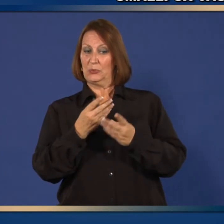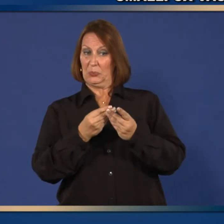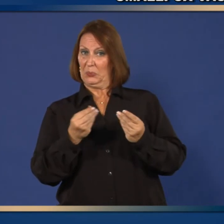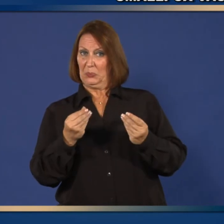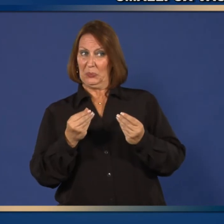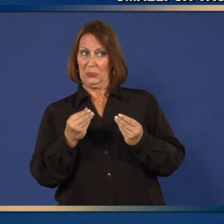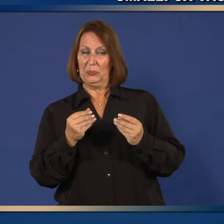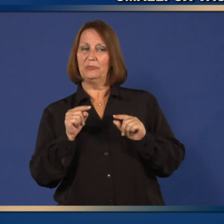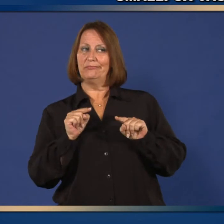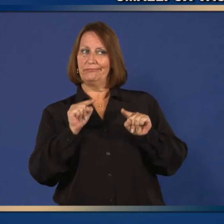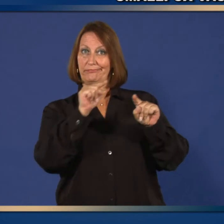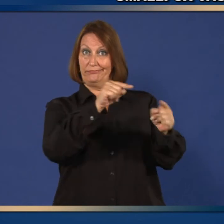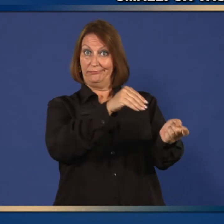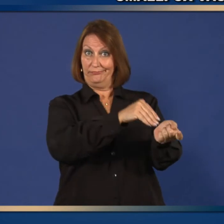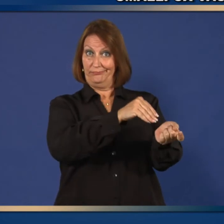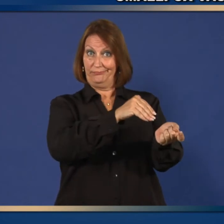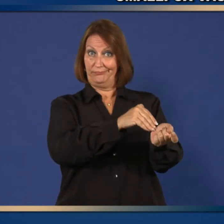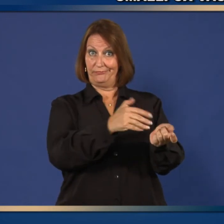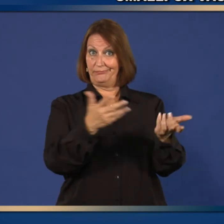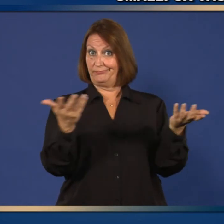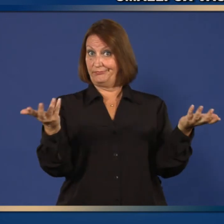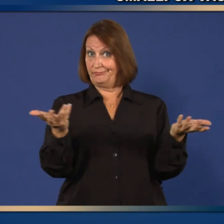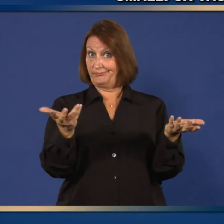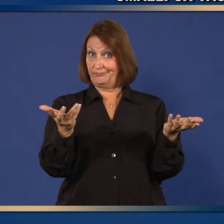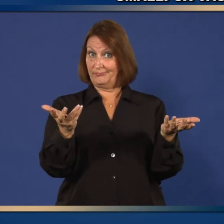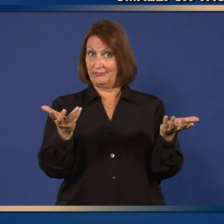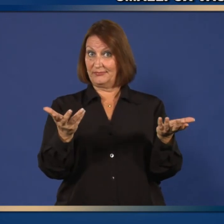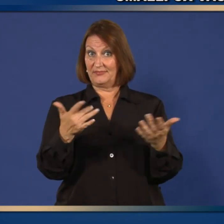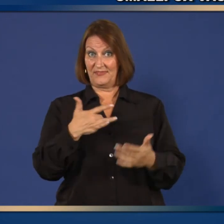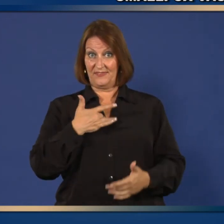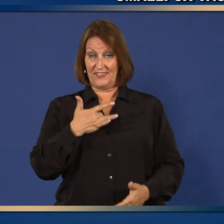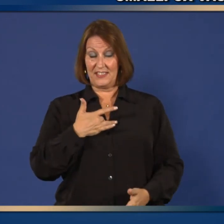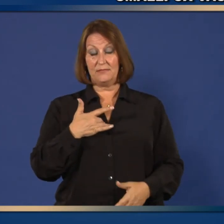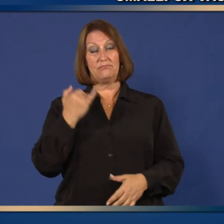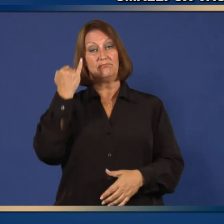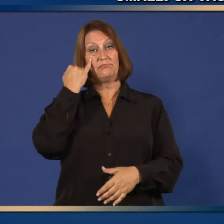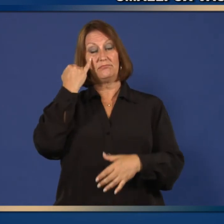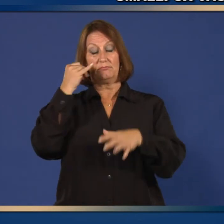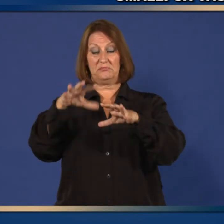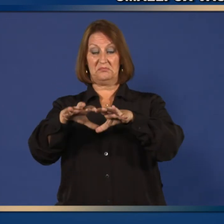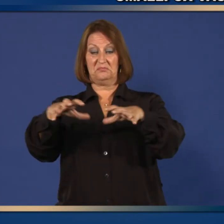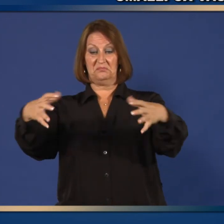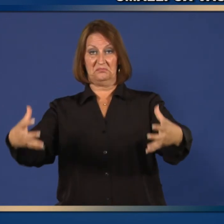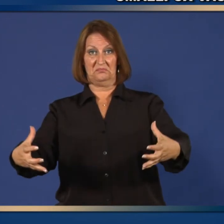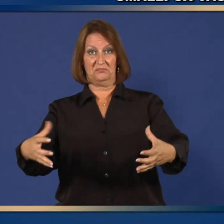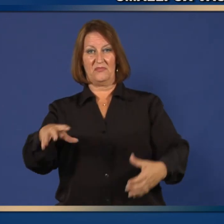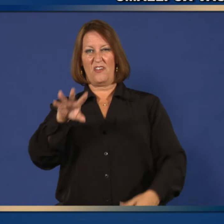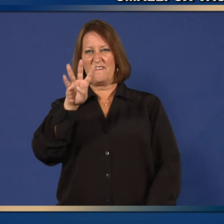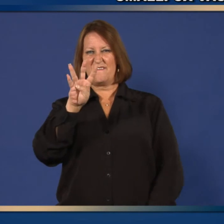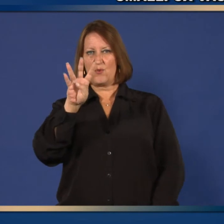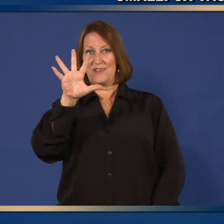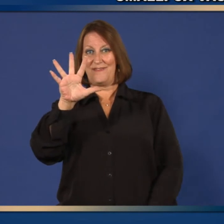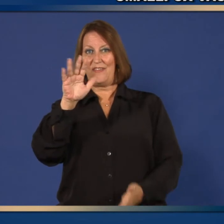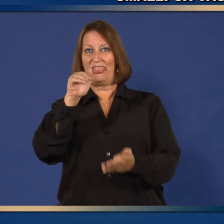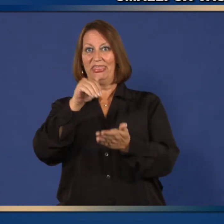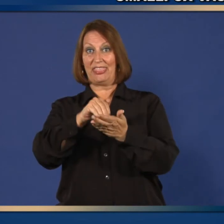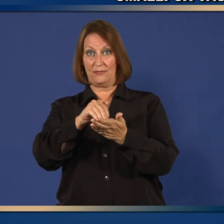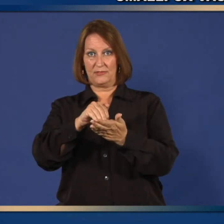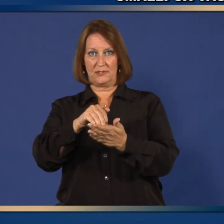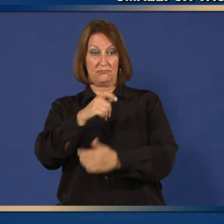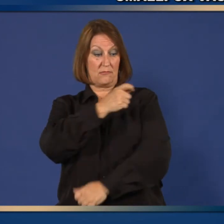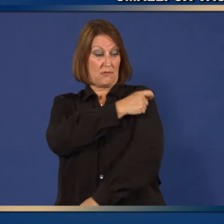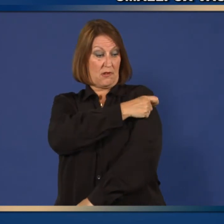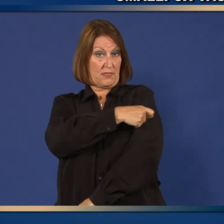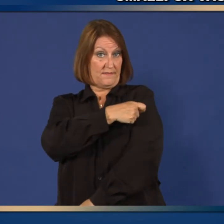Eye infection from touching your eye if you have a vaccine virus on your hand. This